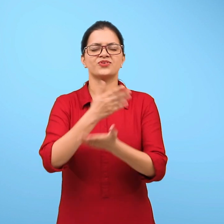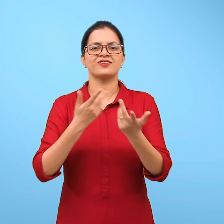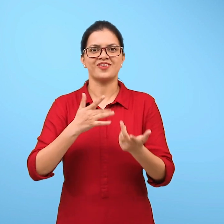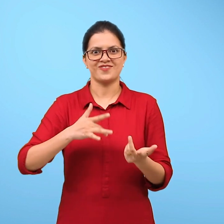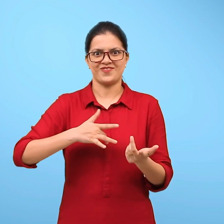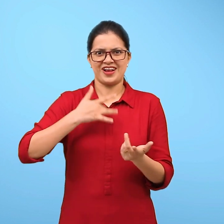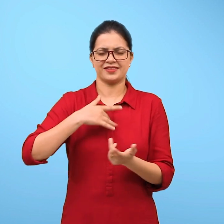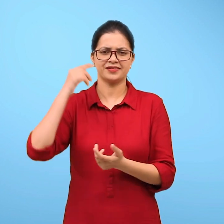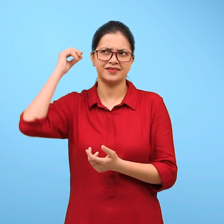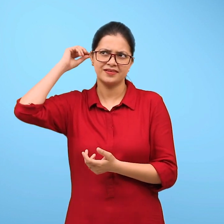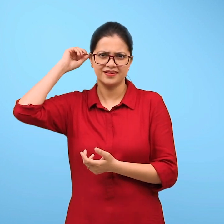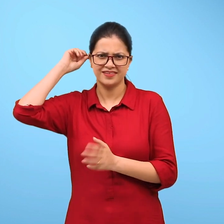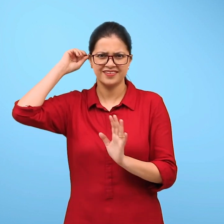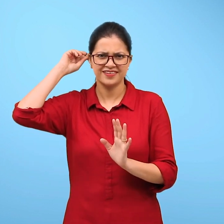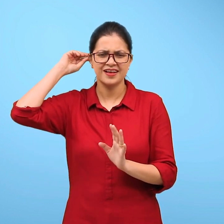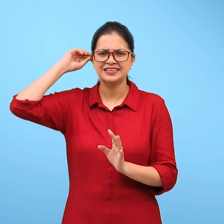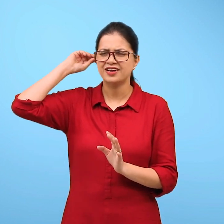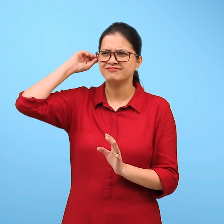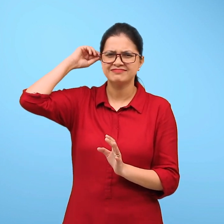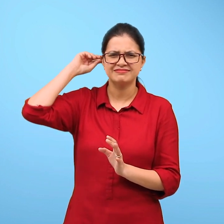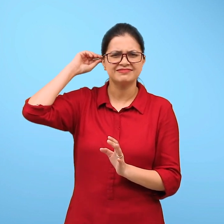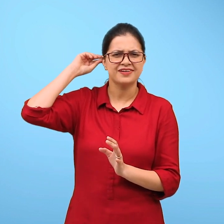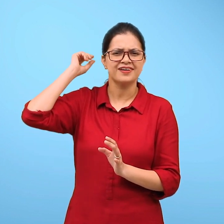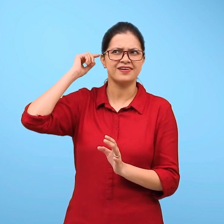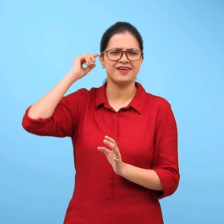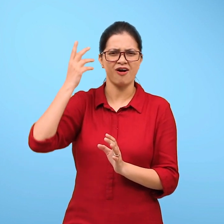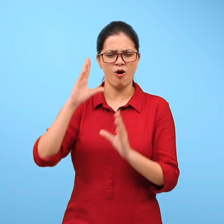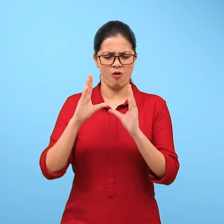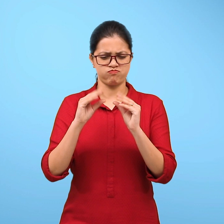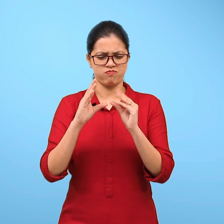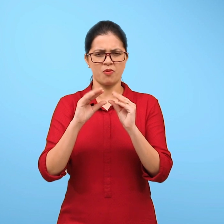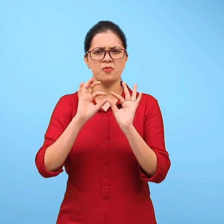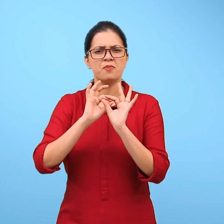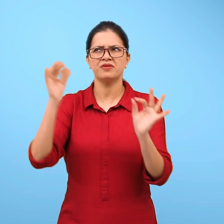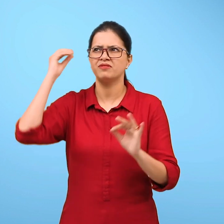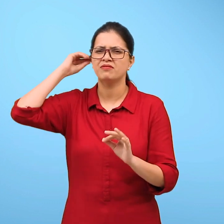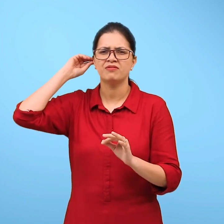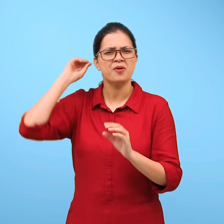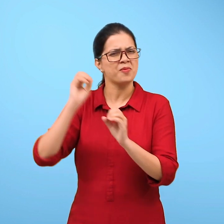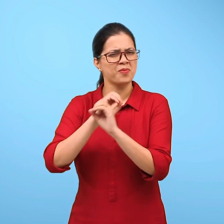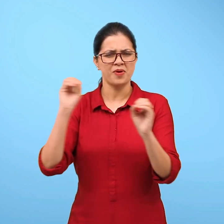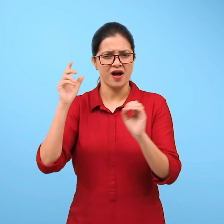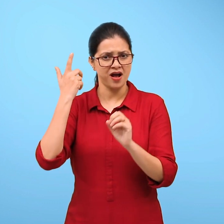you do feel something in the upper parts of the ear that is not as soft as the earlobe,